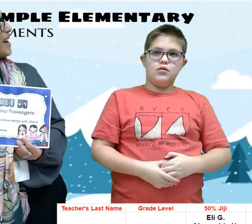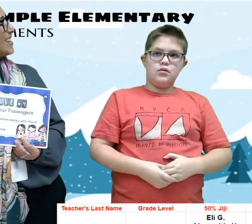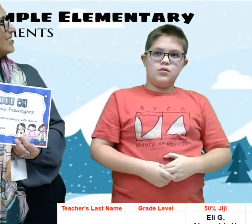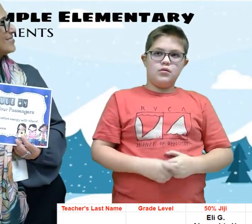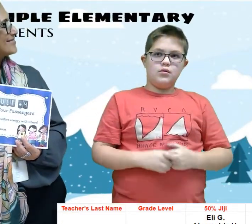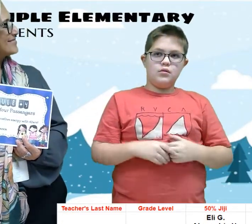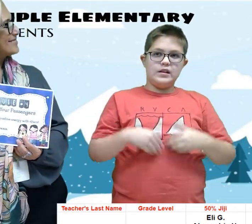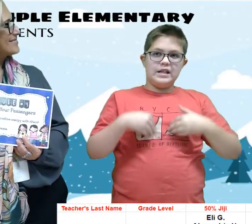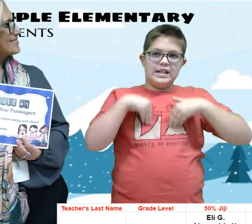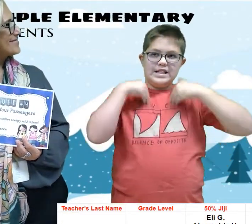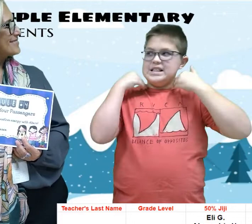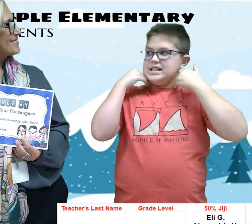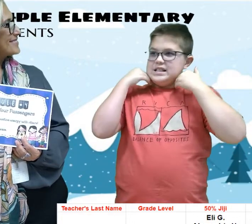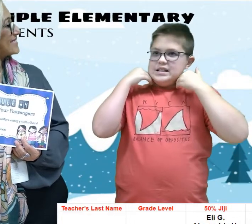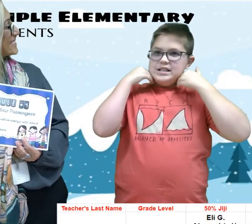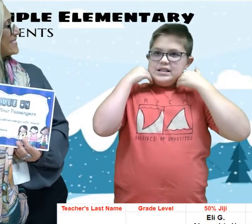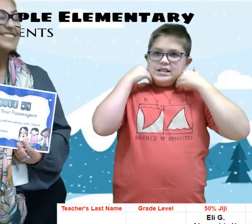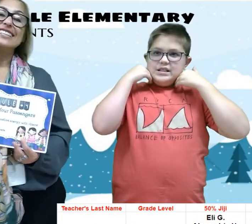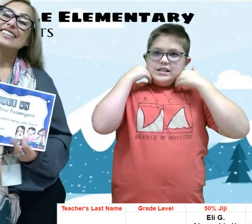Smile.